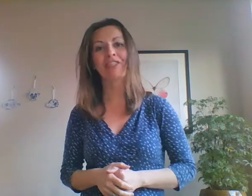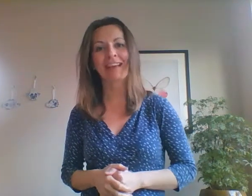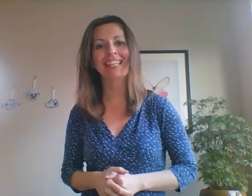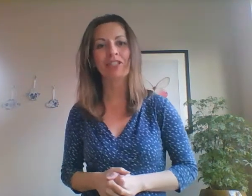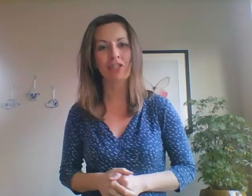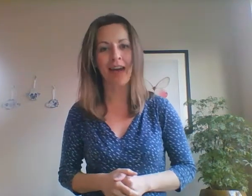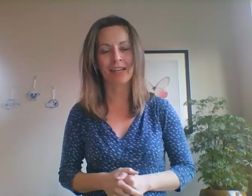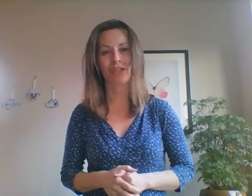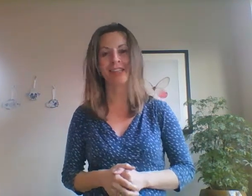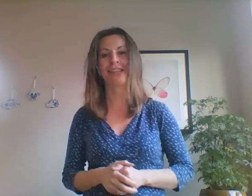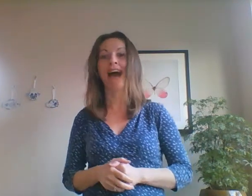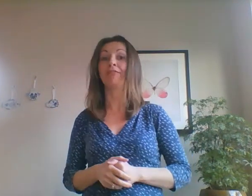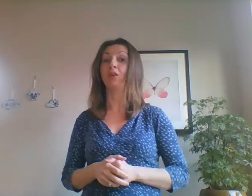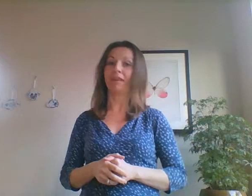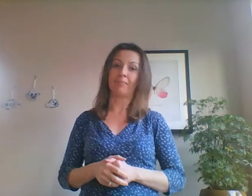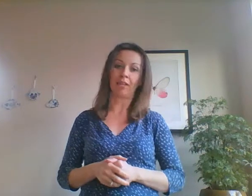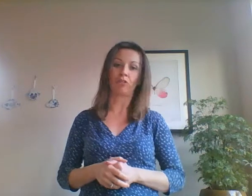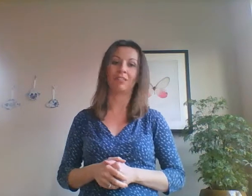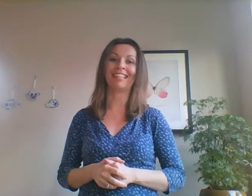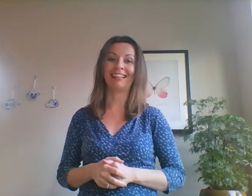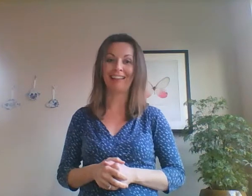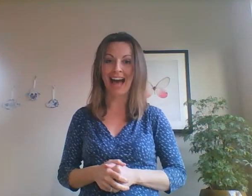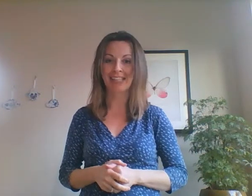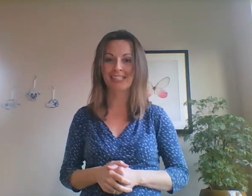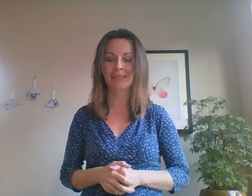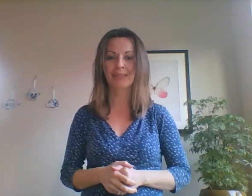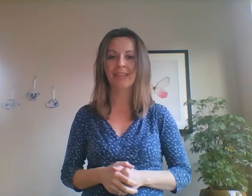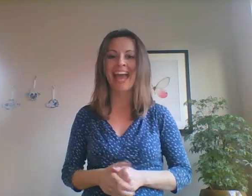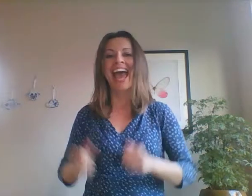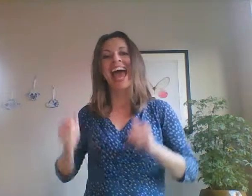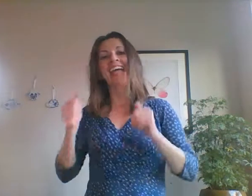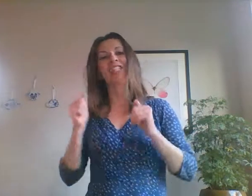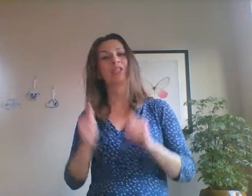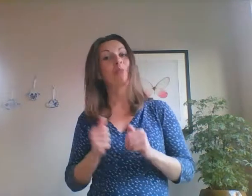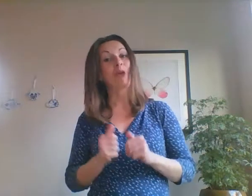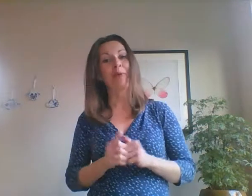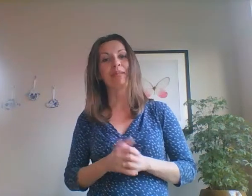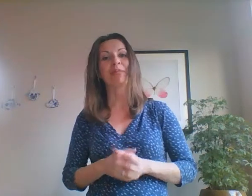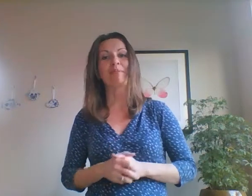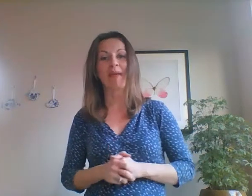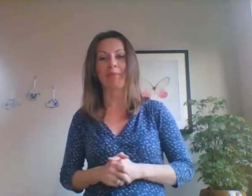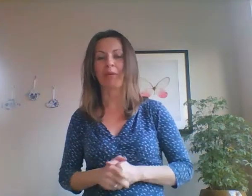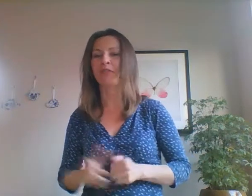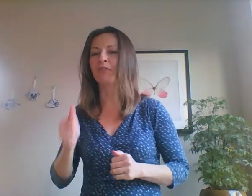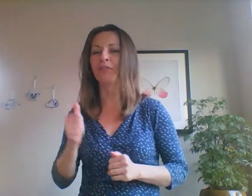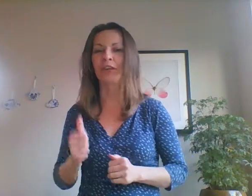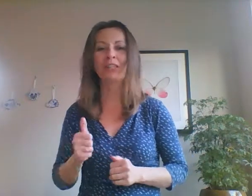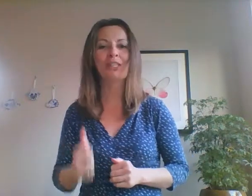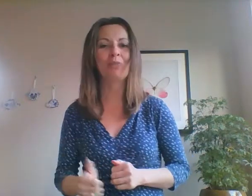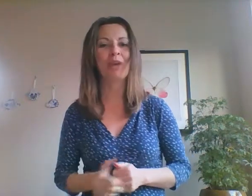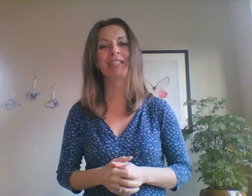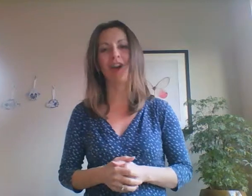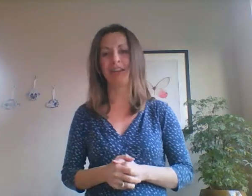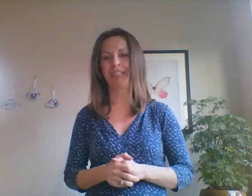studying strategies that I've already mentioned in class. As you probably remember, one of the first one we talked